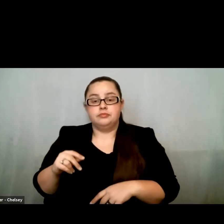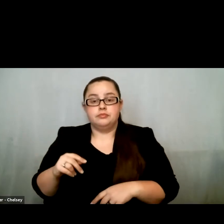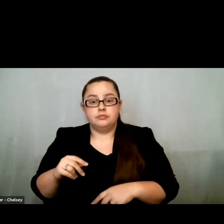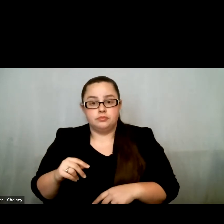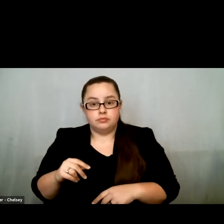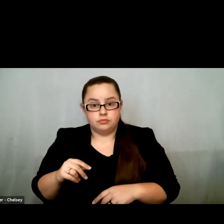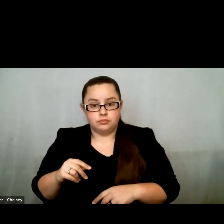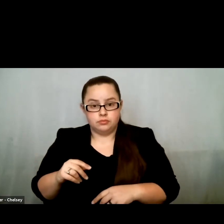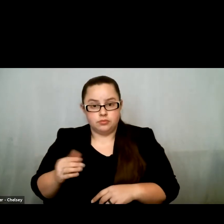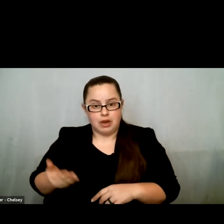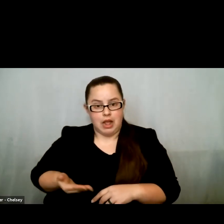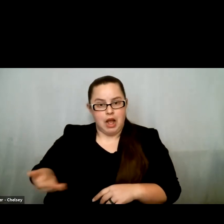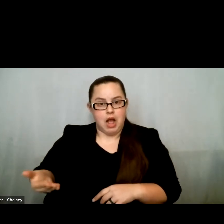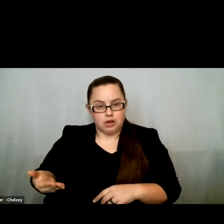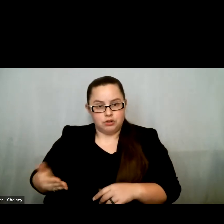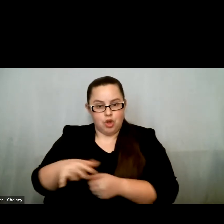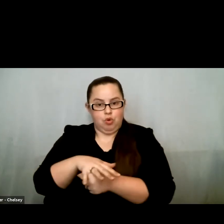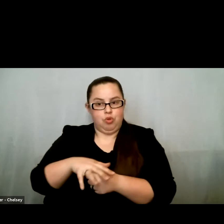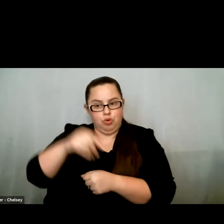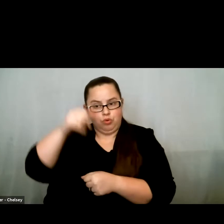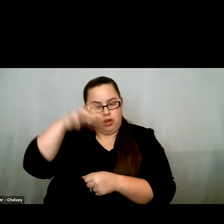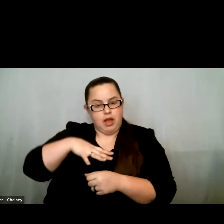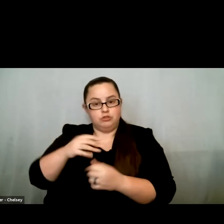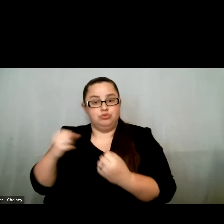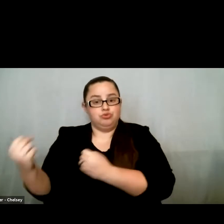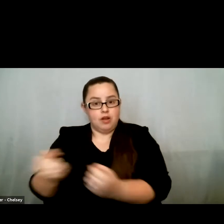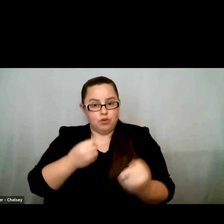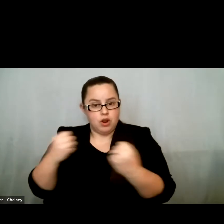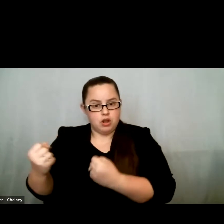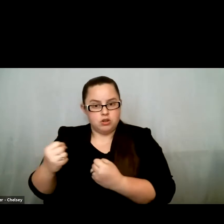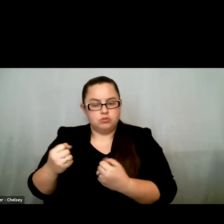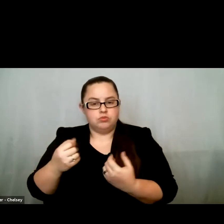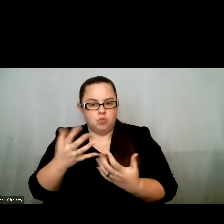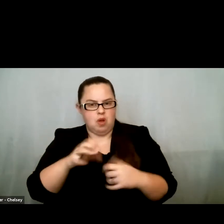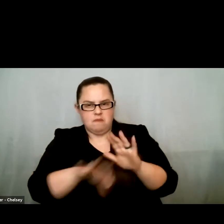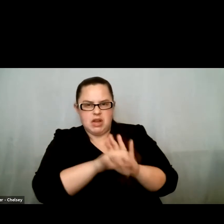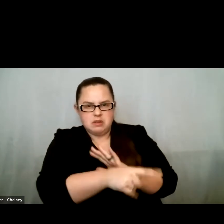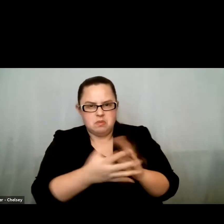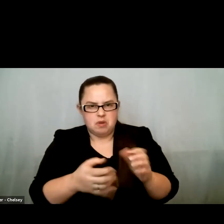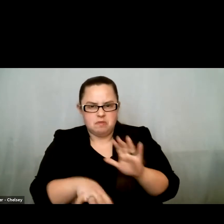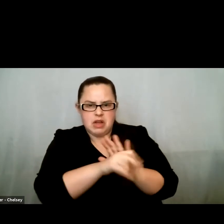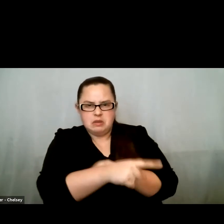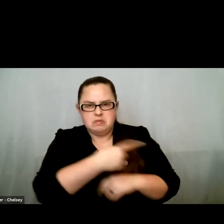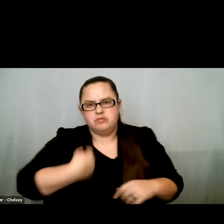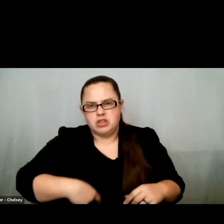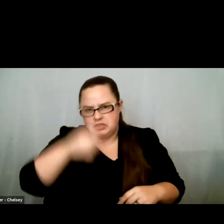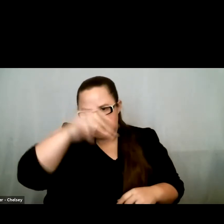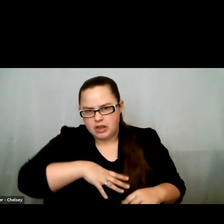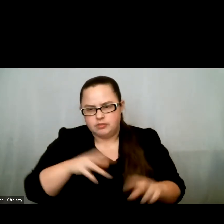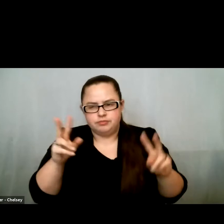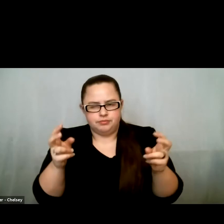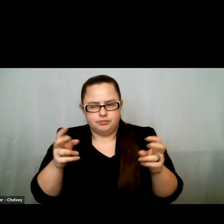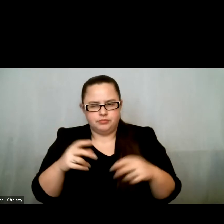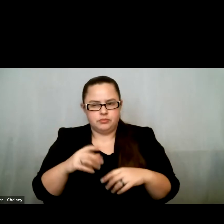hired a local guy to drive around. We want to find those guys, the Chinese guy. They